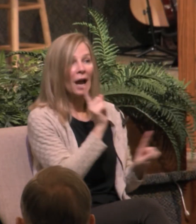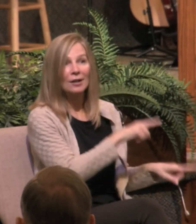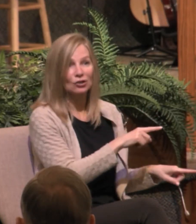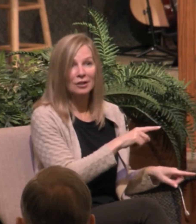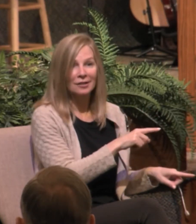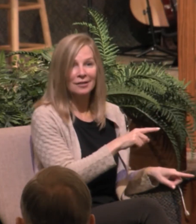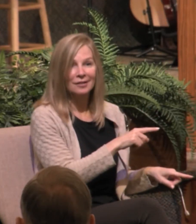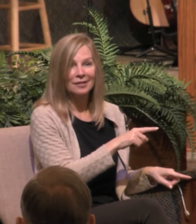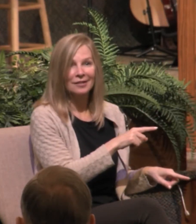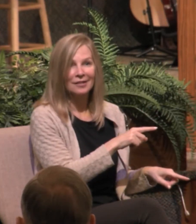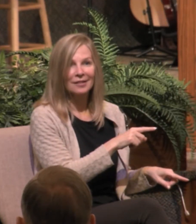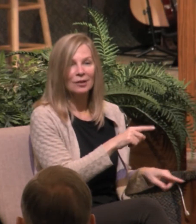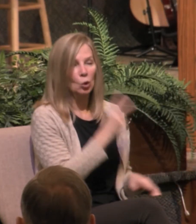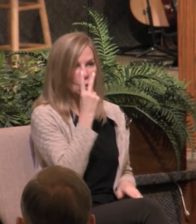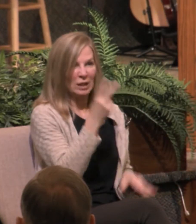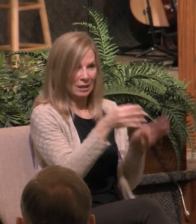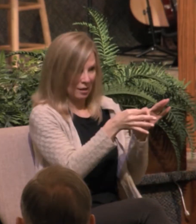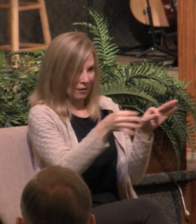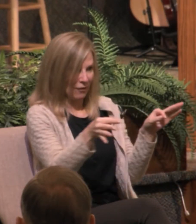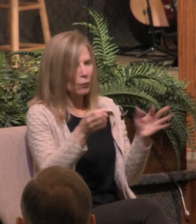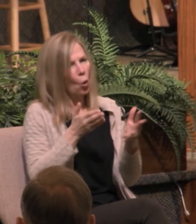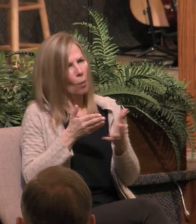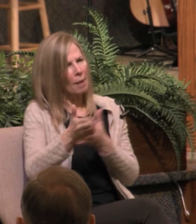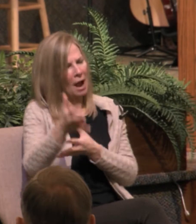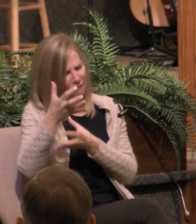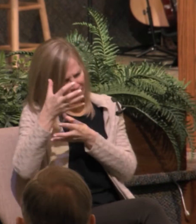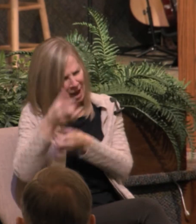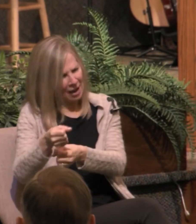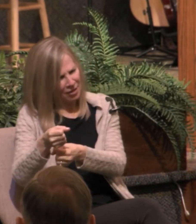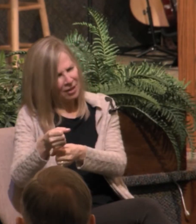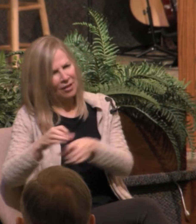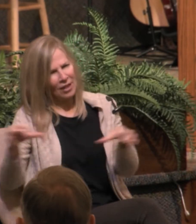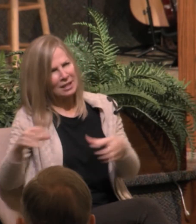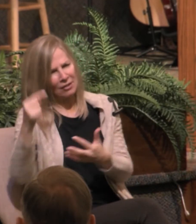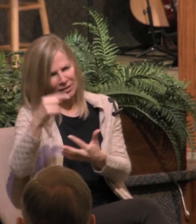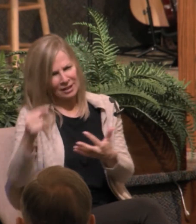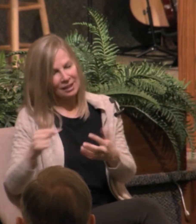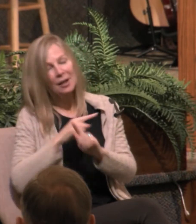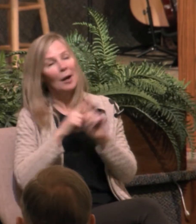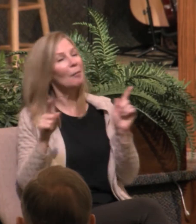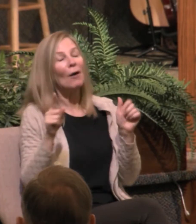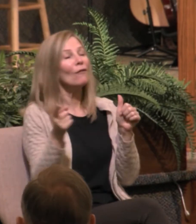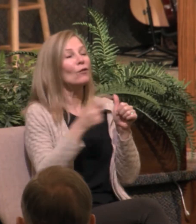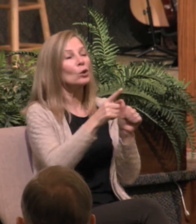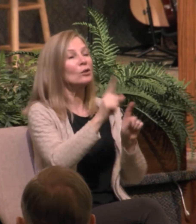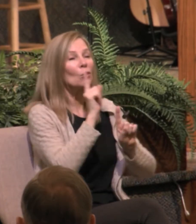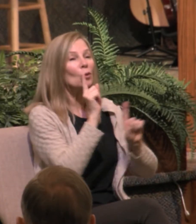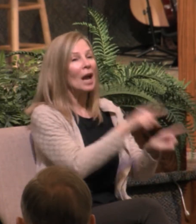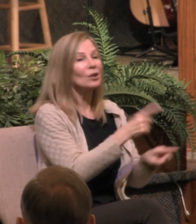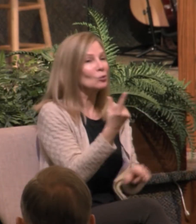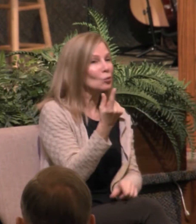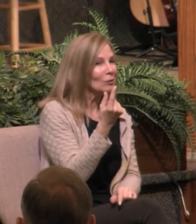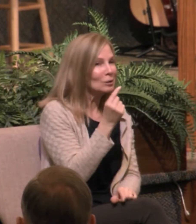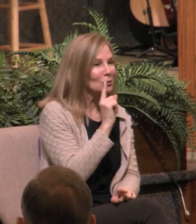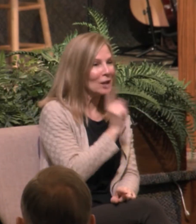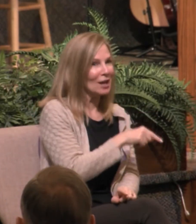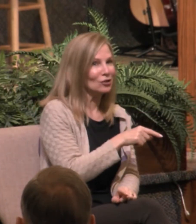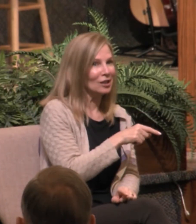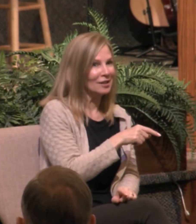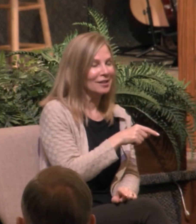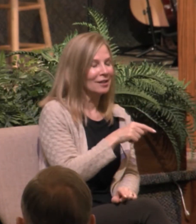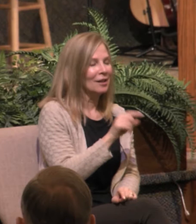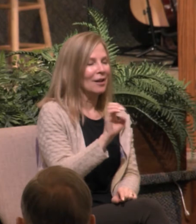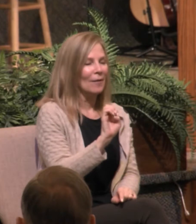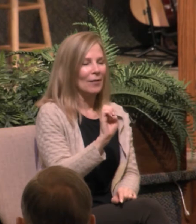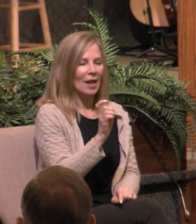Again, when we see these statements that says they by faith did these things, we have to realize what leads up to it. What was the reaction of the people? Excuse me,